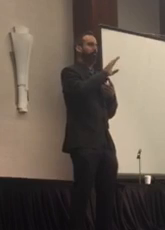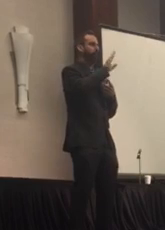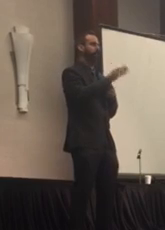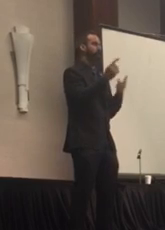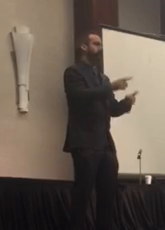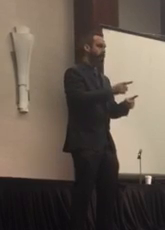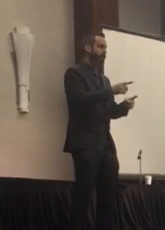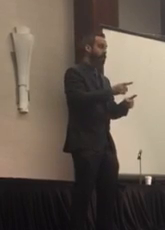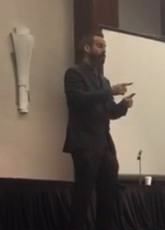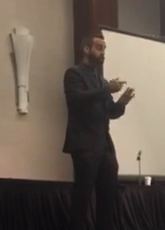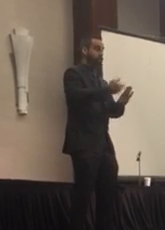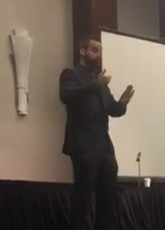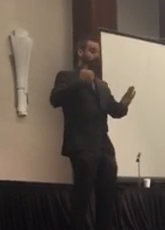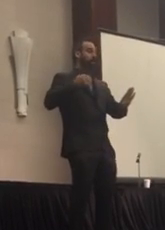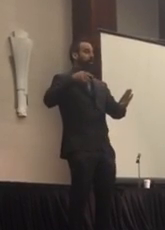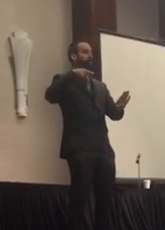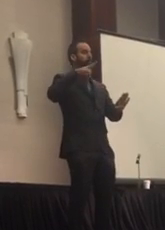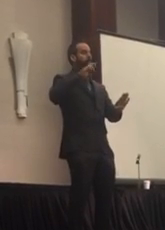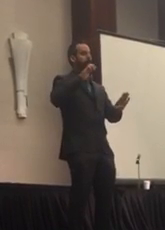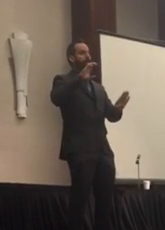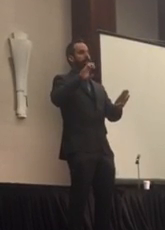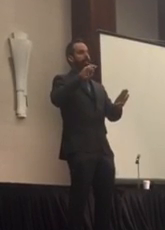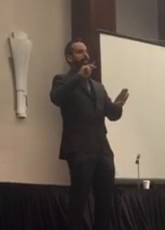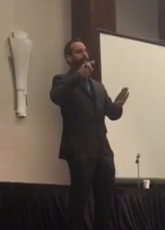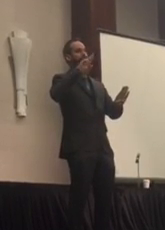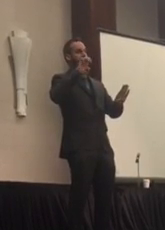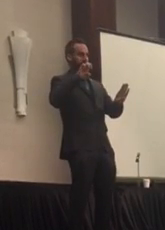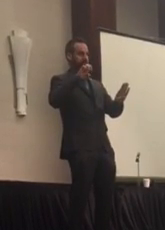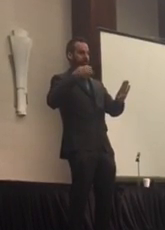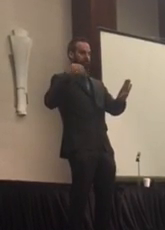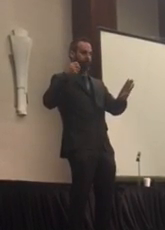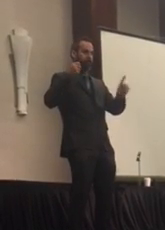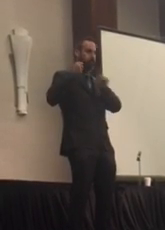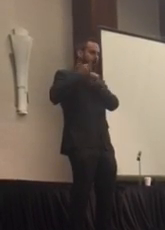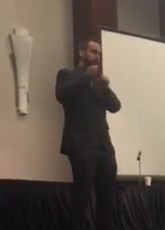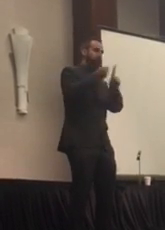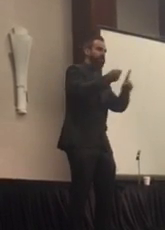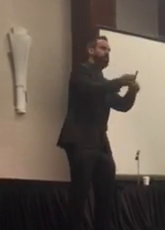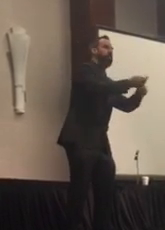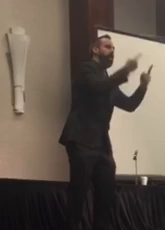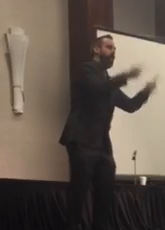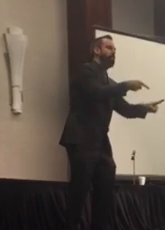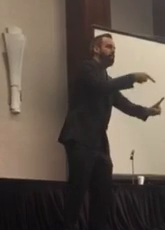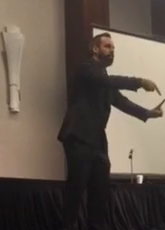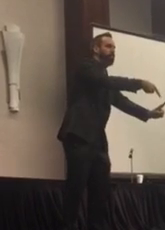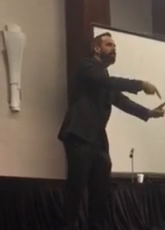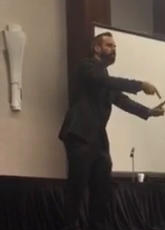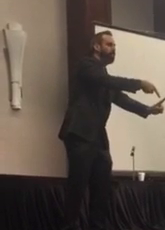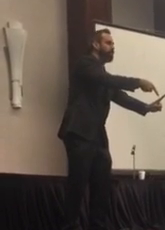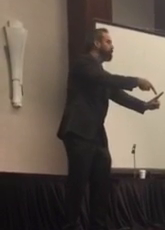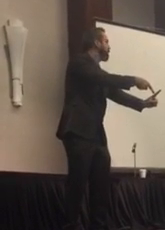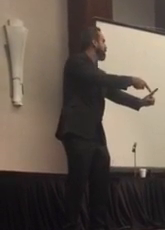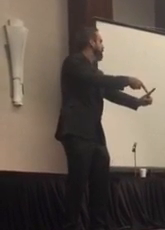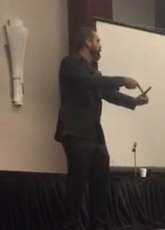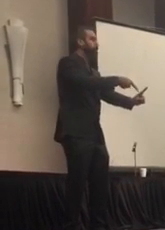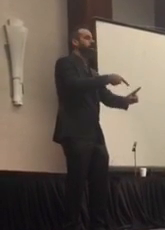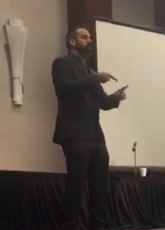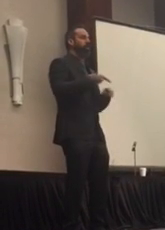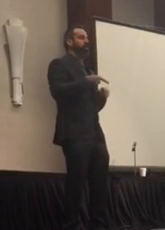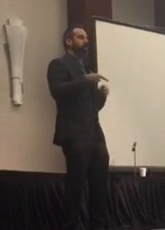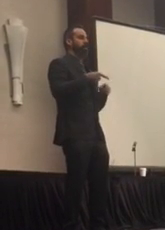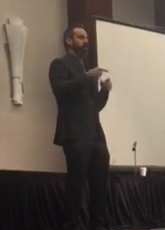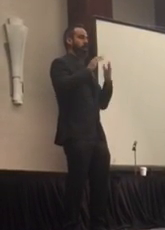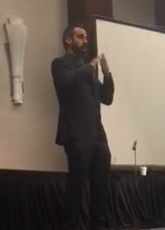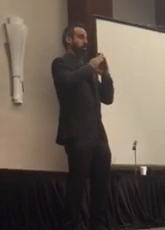right? No accidents, only precedents, only things that precede that which we see. And if I understand all the stuff that went down that kept